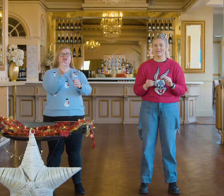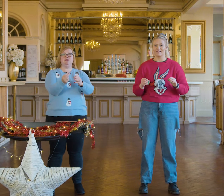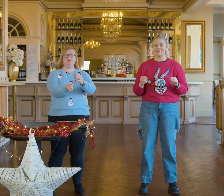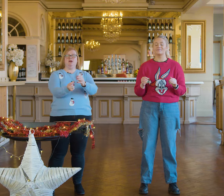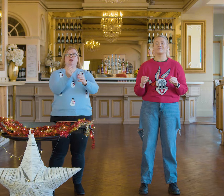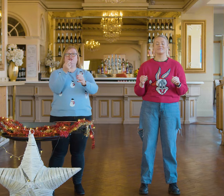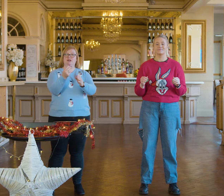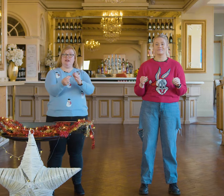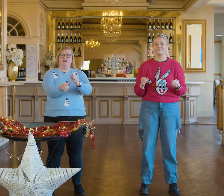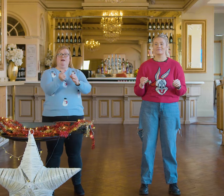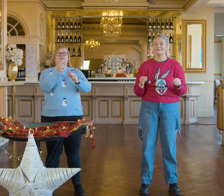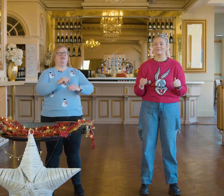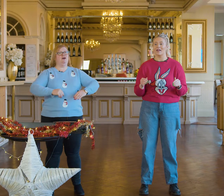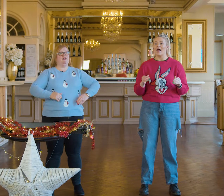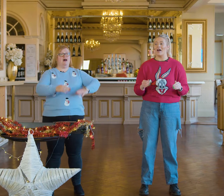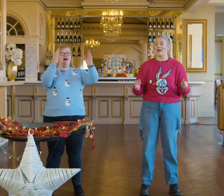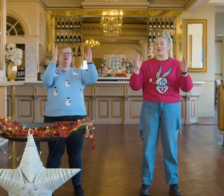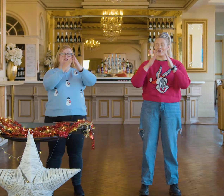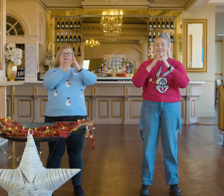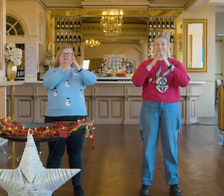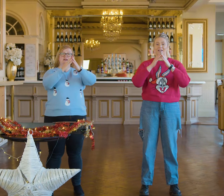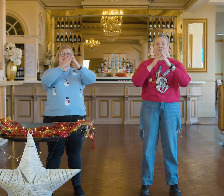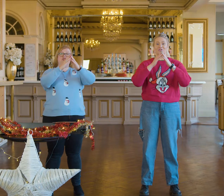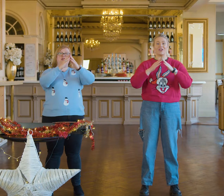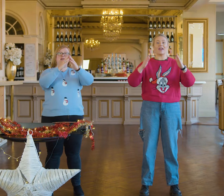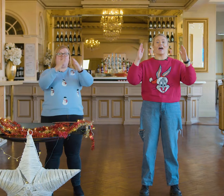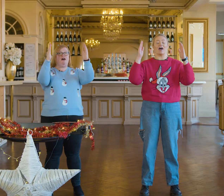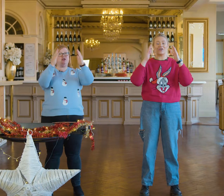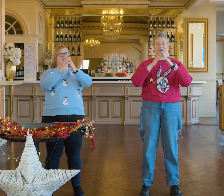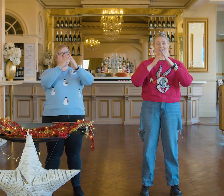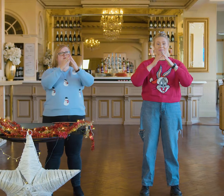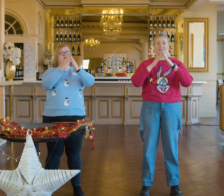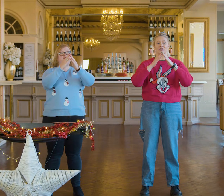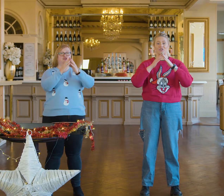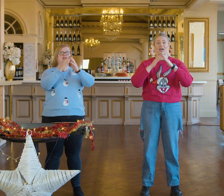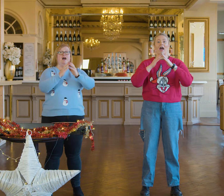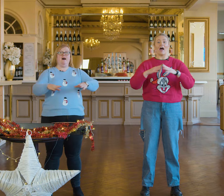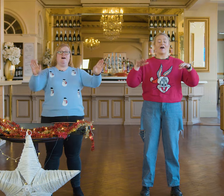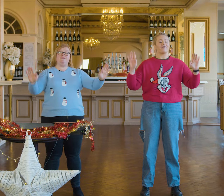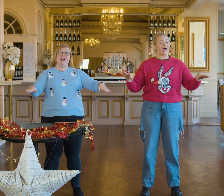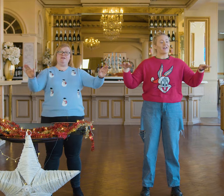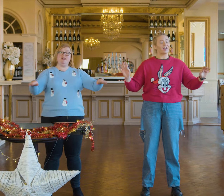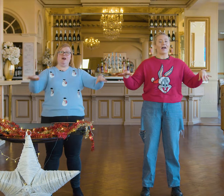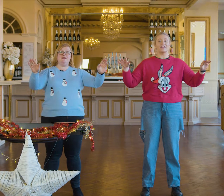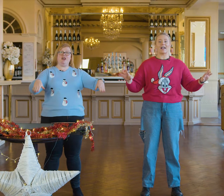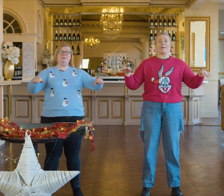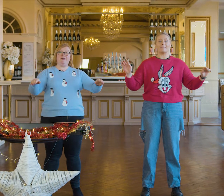2, 3, 4. A Christmas tree, a Christmas tree, a fairy on the top of